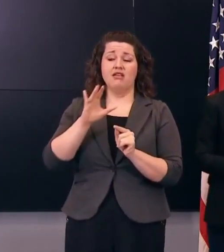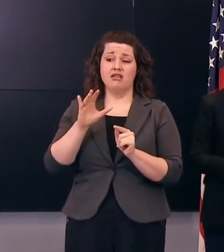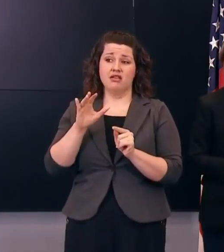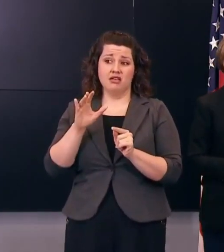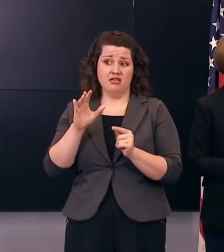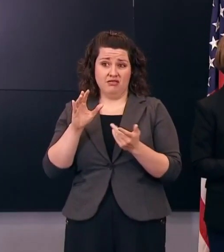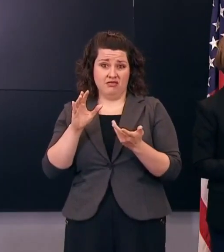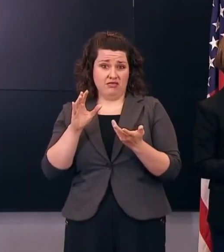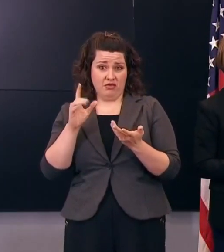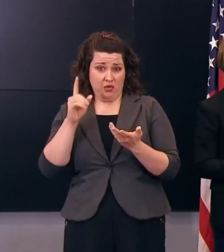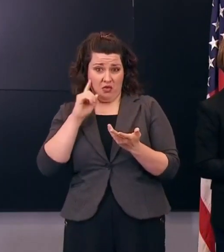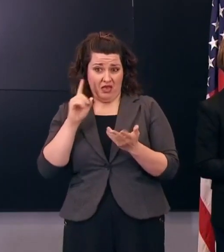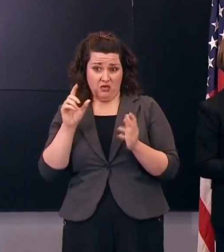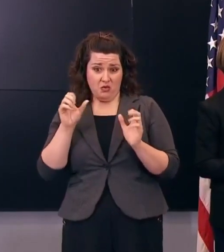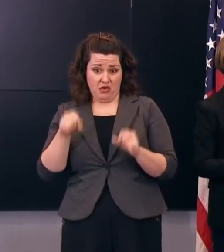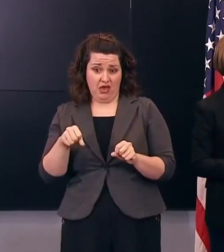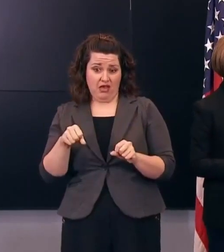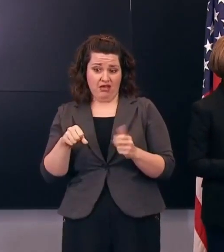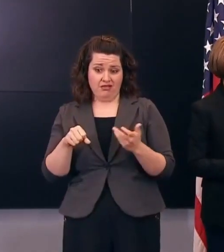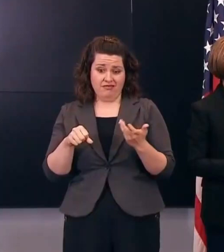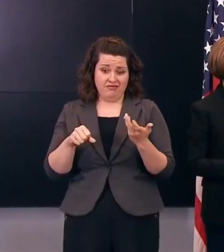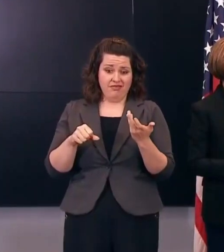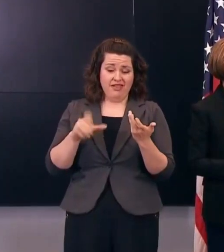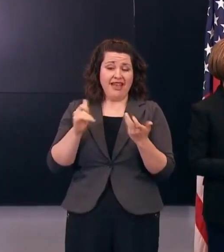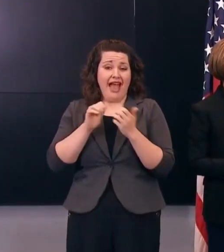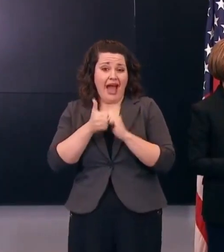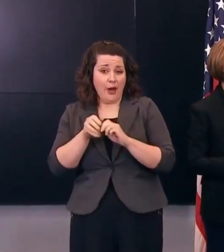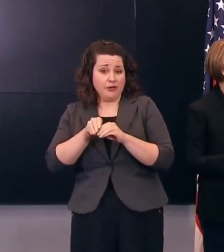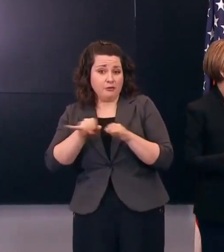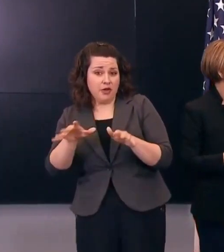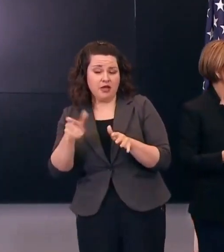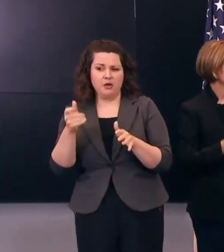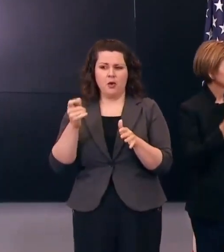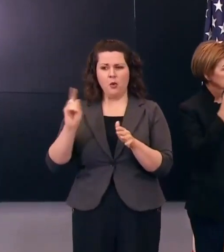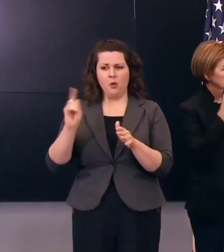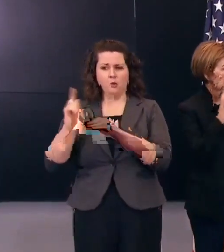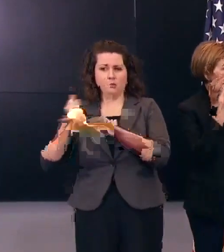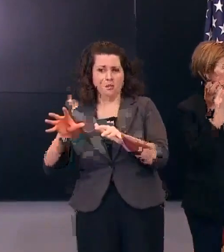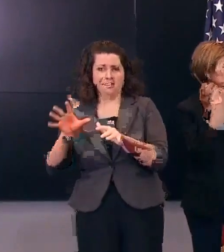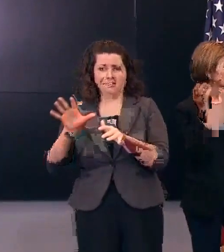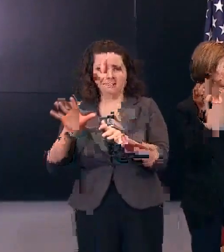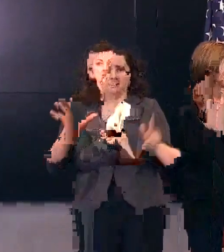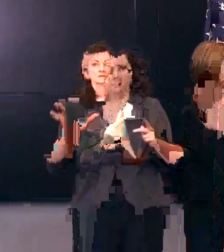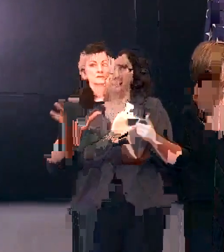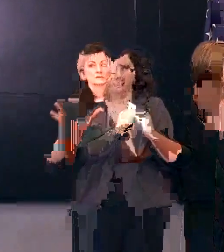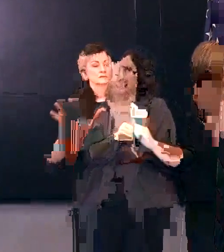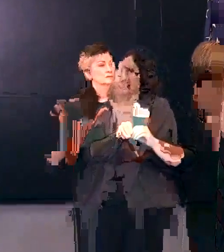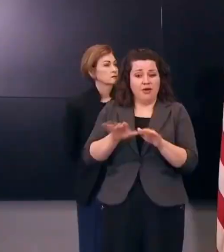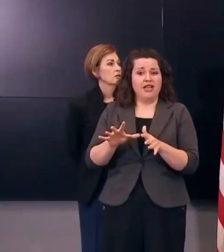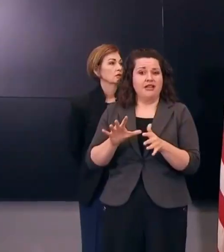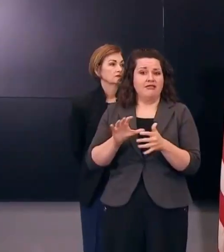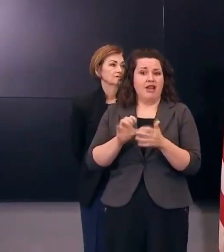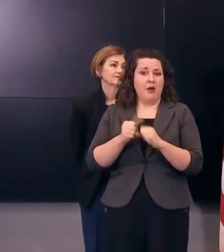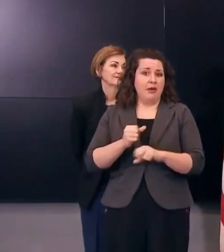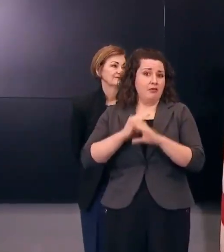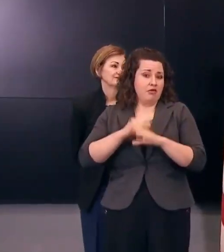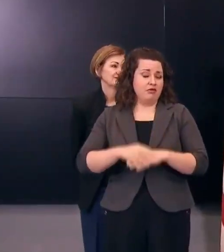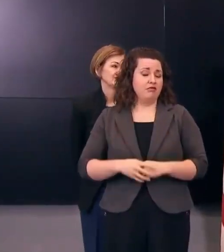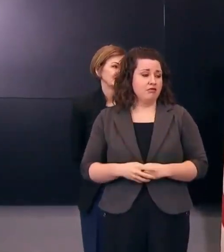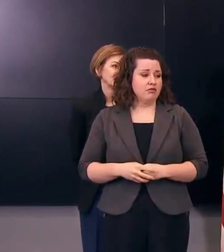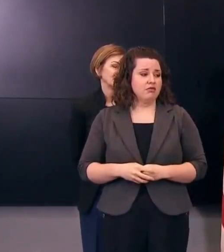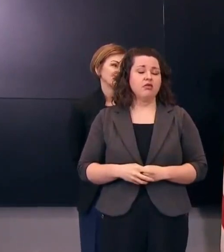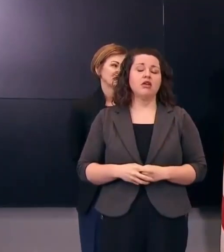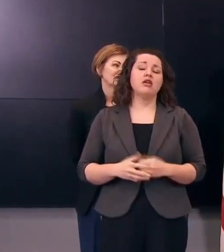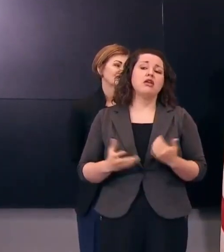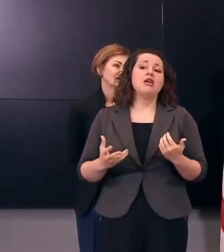anything you could say to Iowans about the shape of the spread or the contour of the spread that tells us anything, what we could do about that? Yeah, I think what I